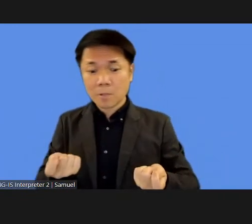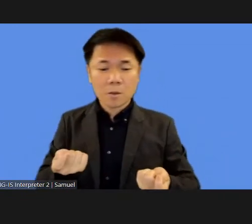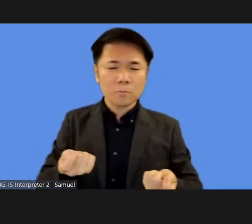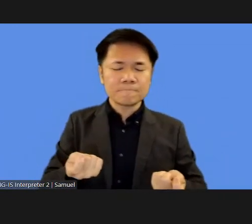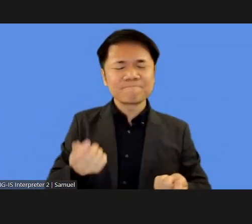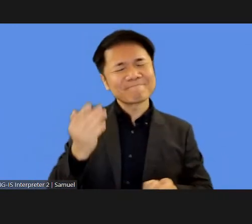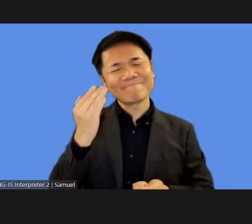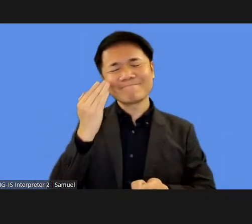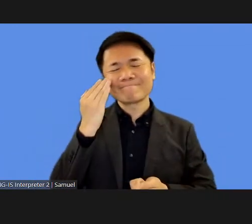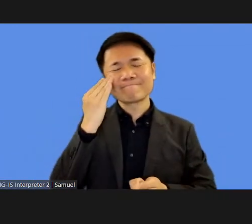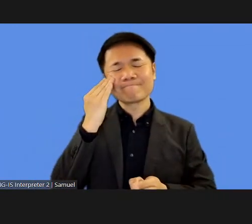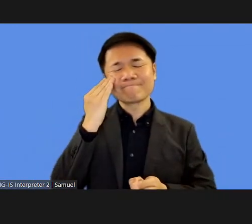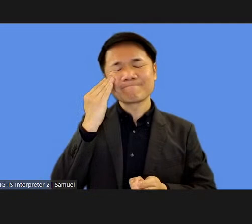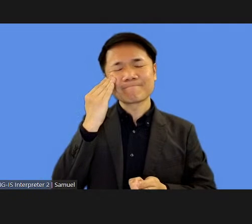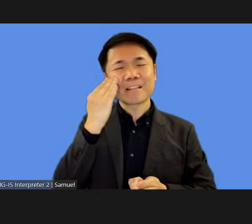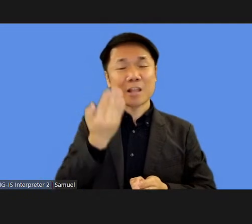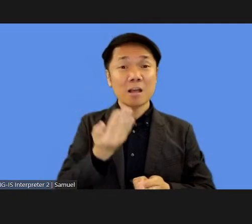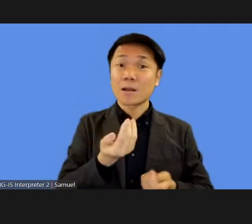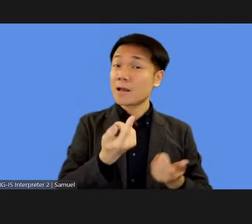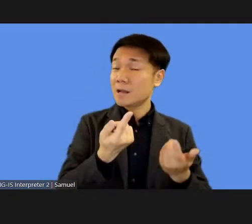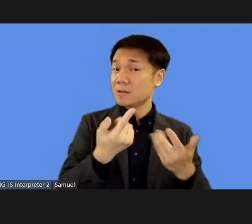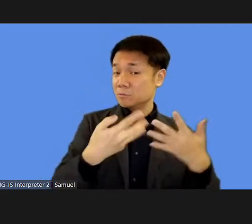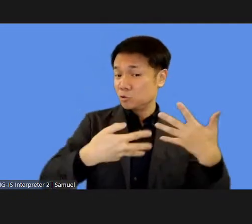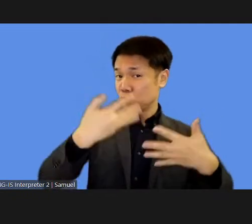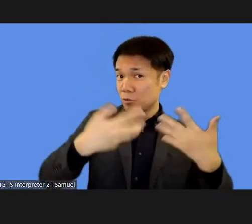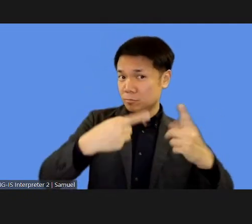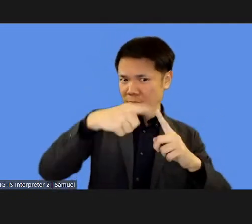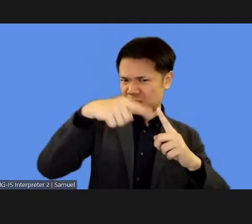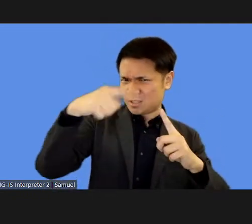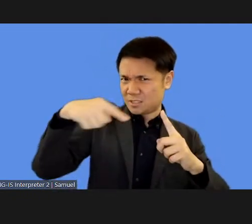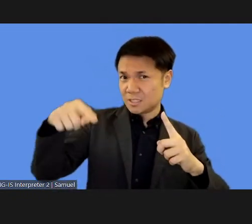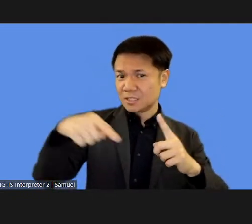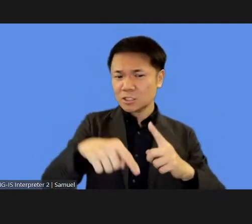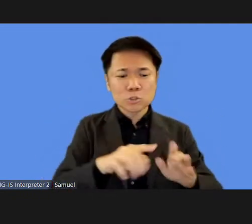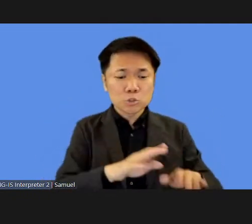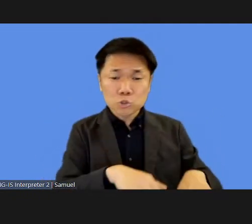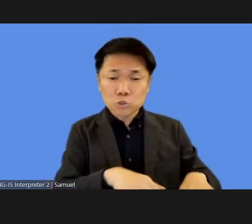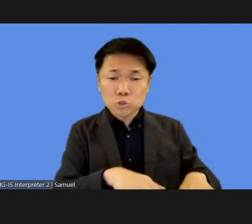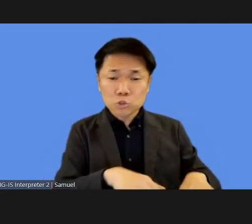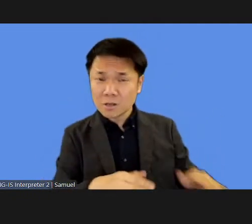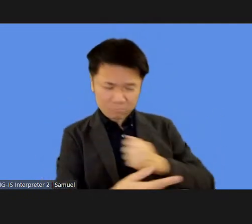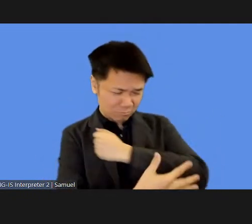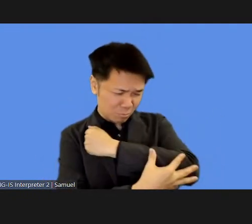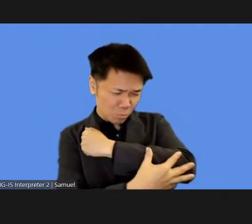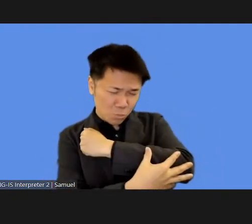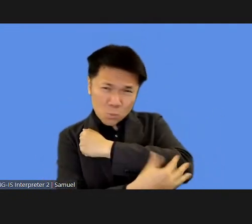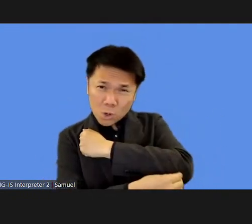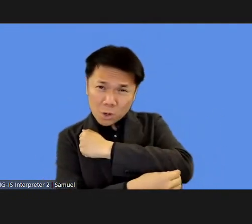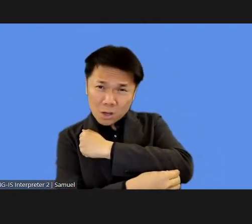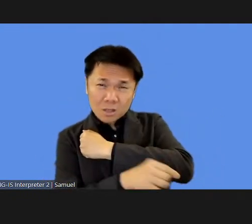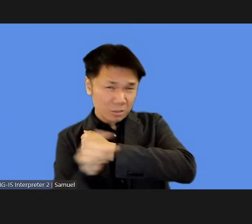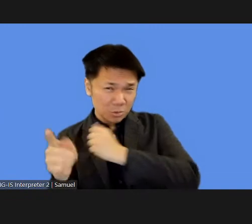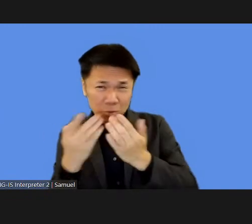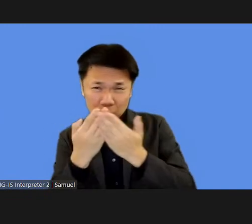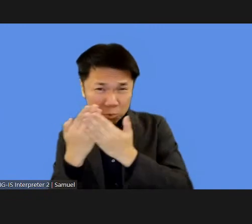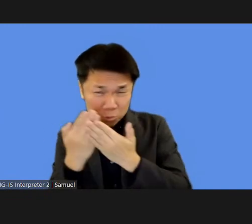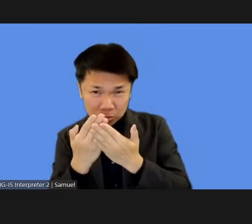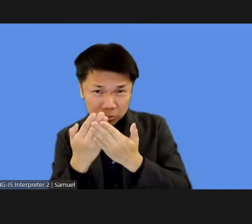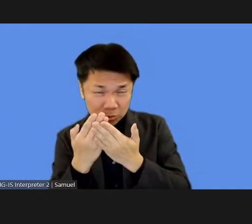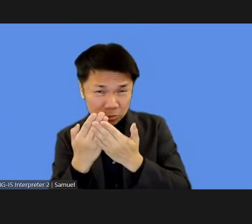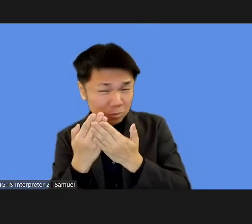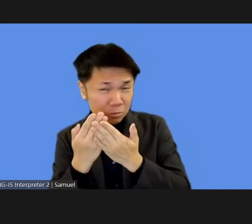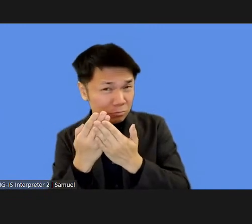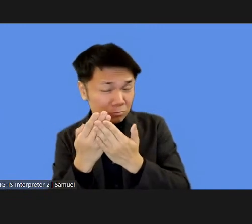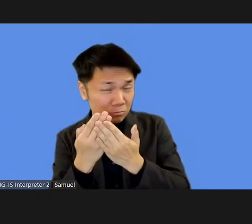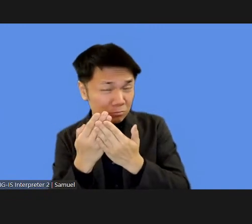how much children are able to afford education in its surrounding. How